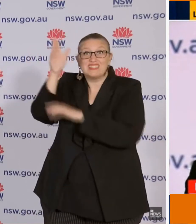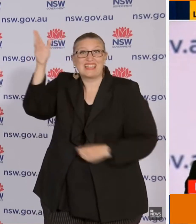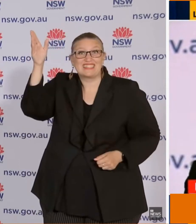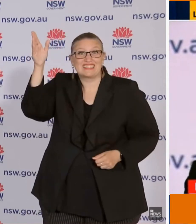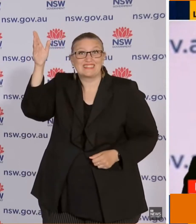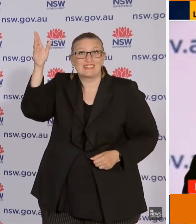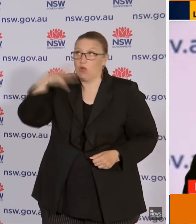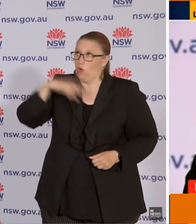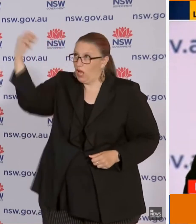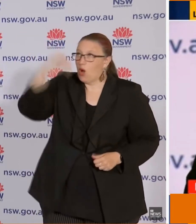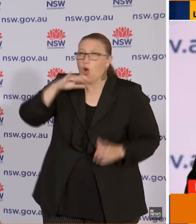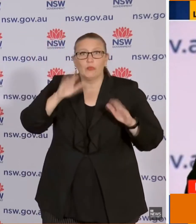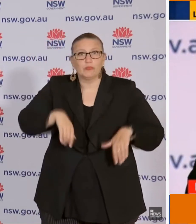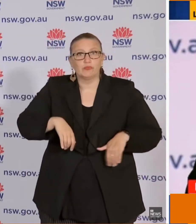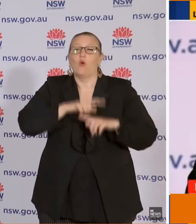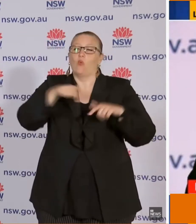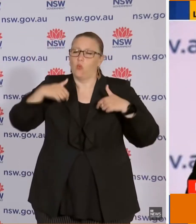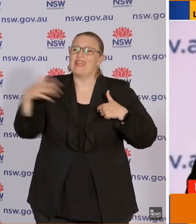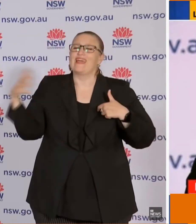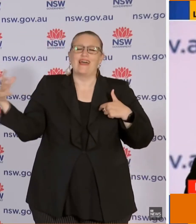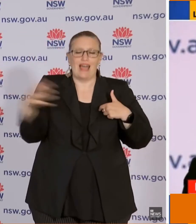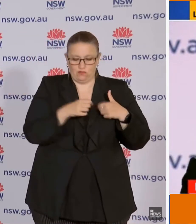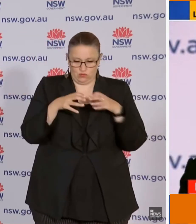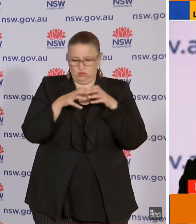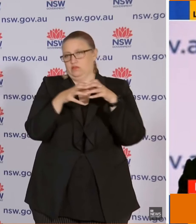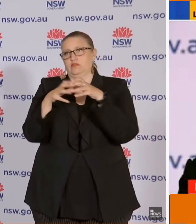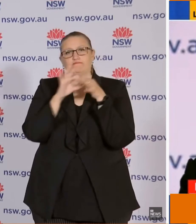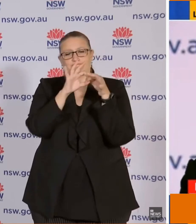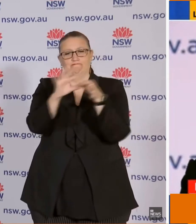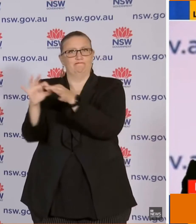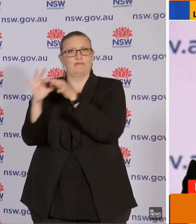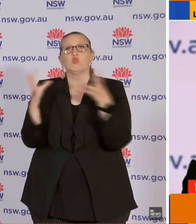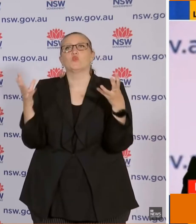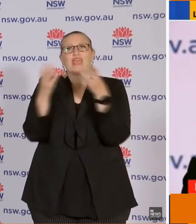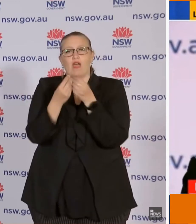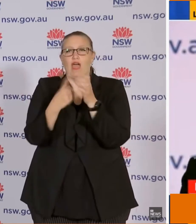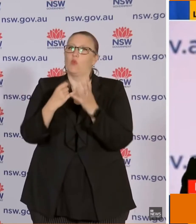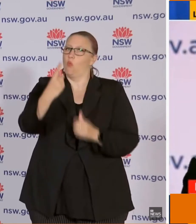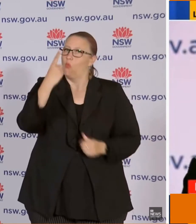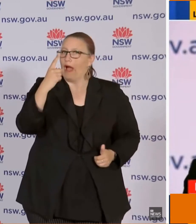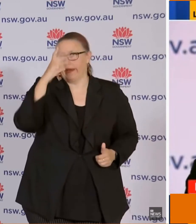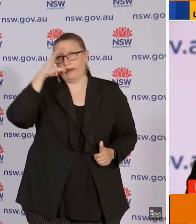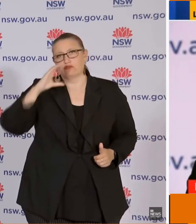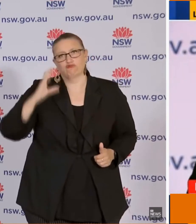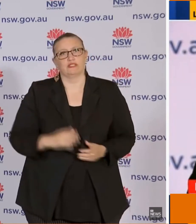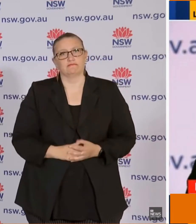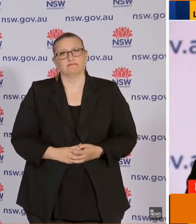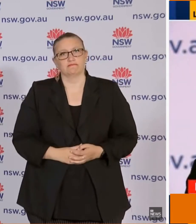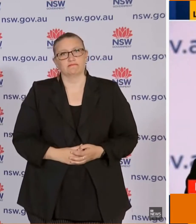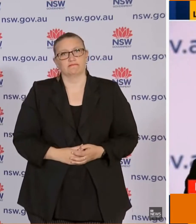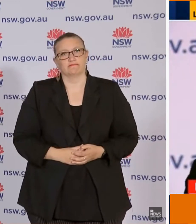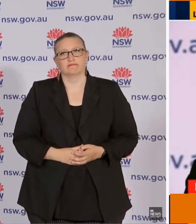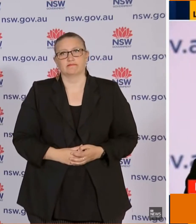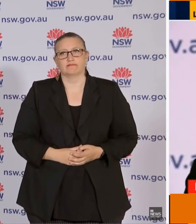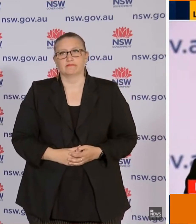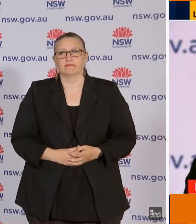of us to move together in a coordinated way, but also to confront what New South Wales had to confront before